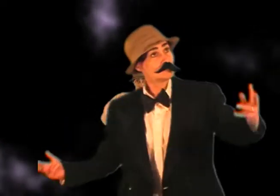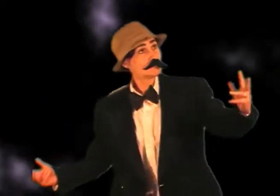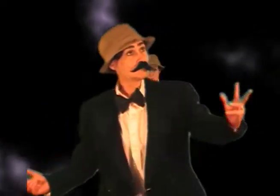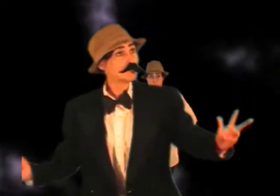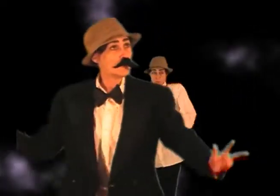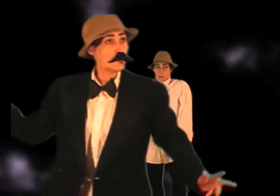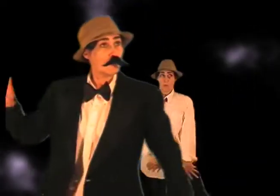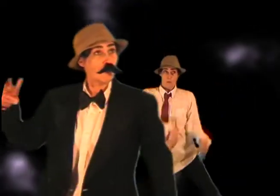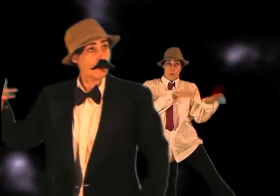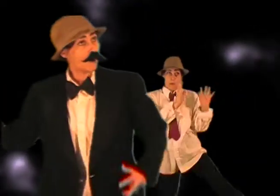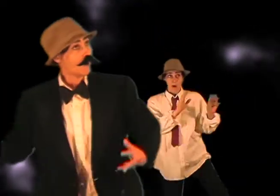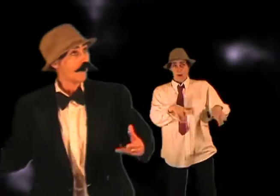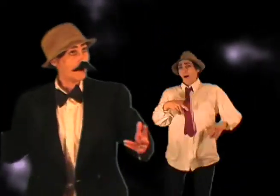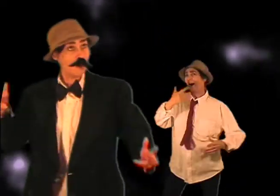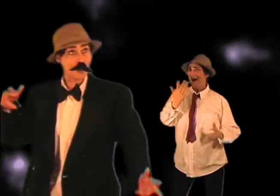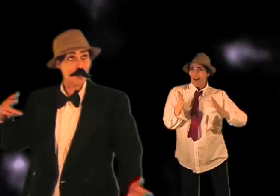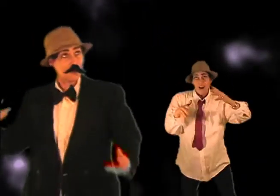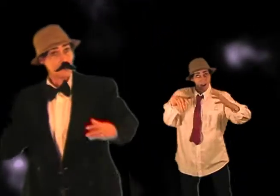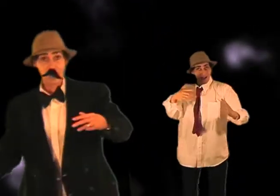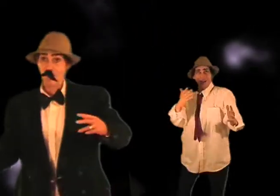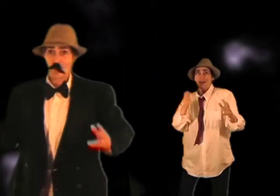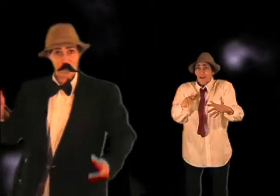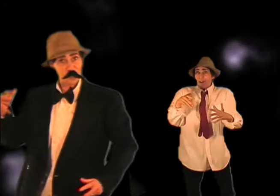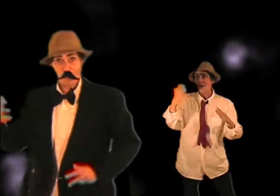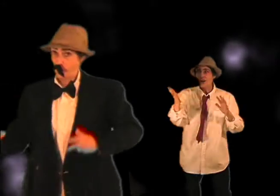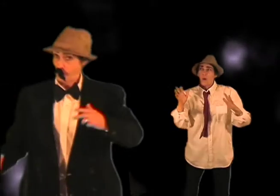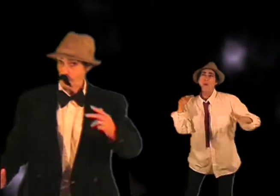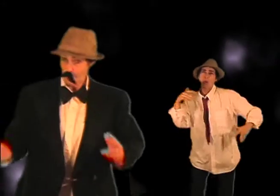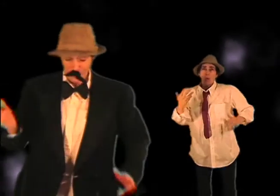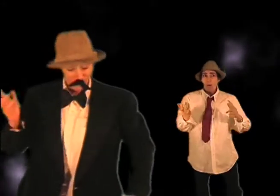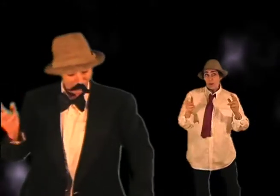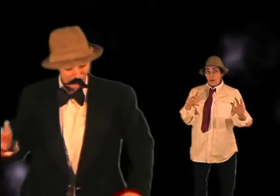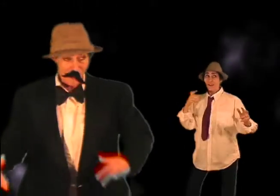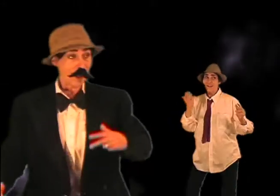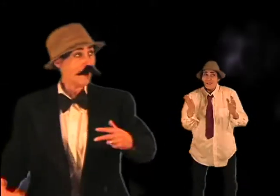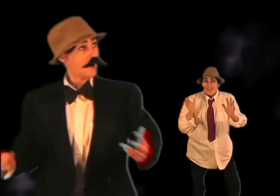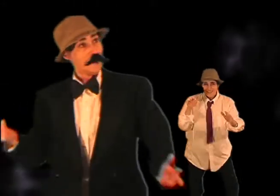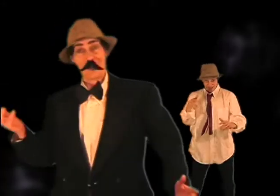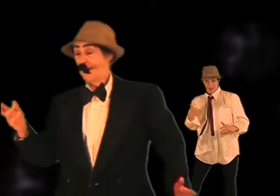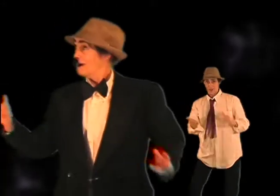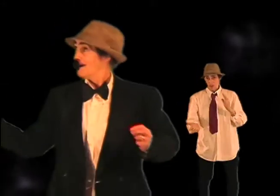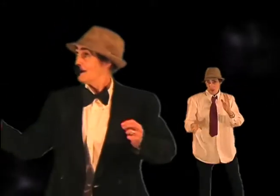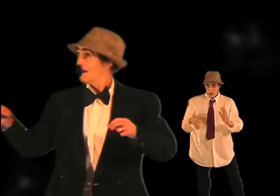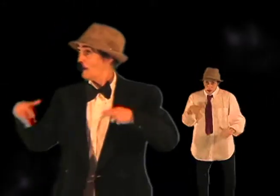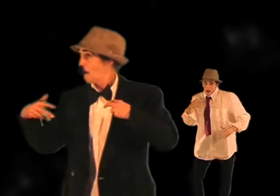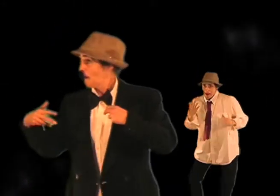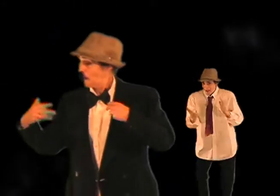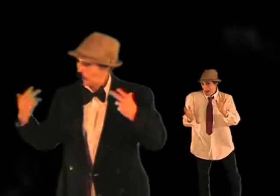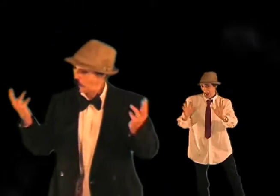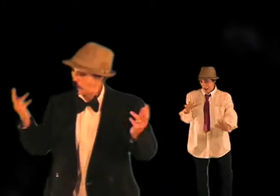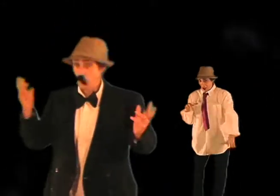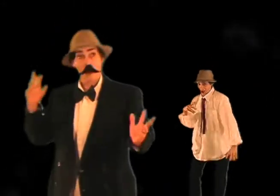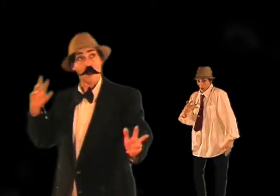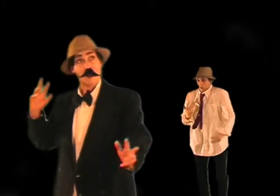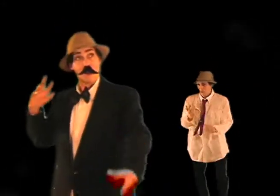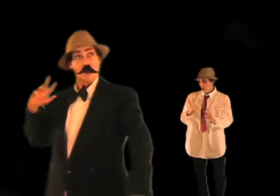so many years. We found the joy and we've shared the tears, but we could always play